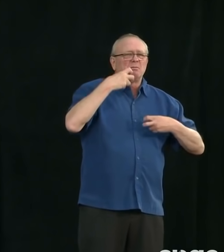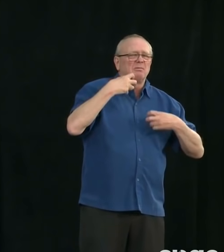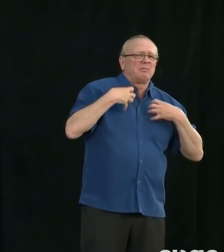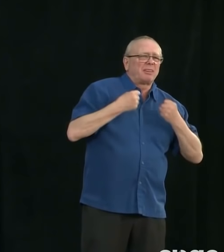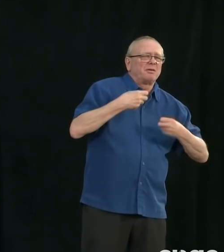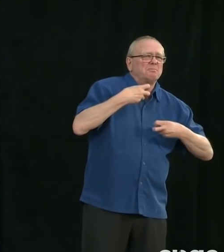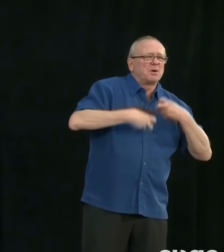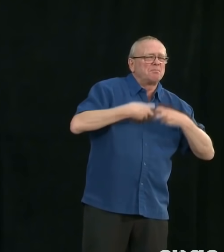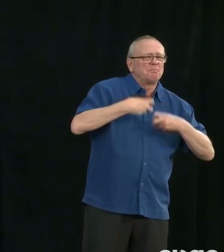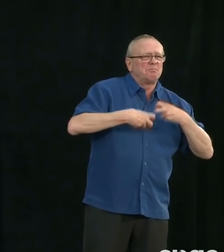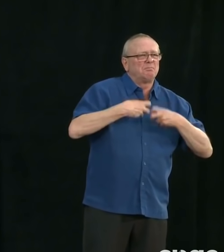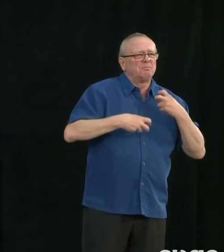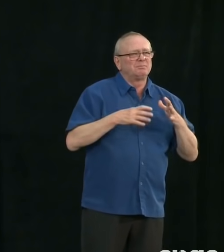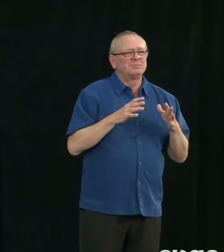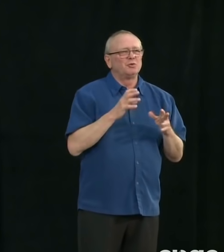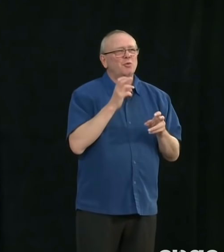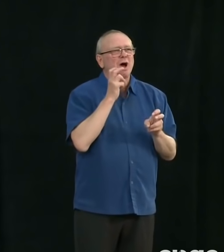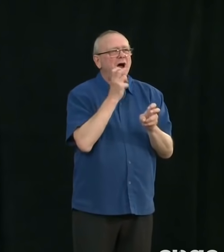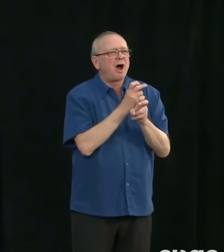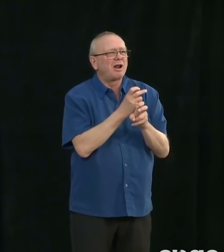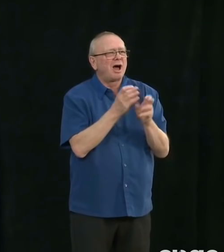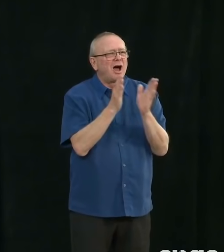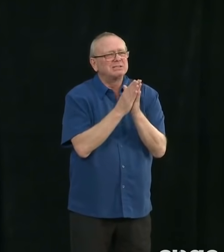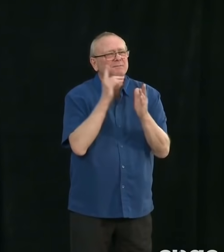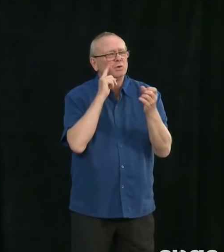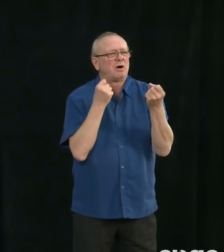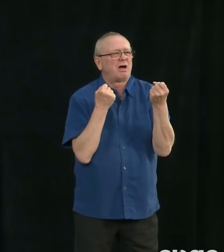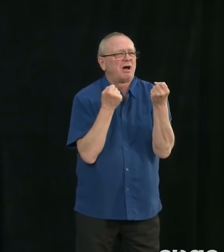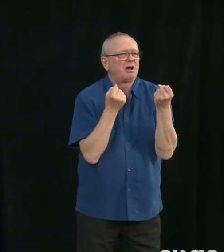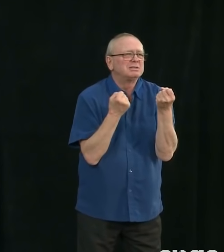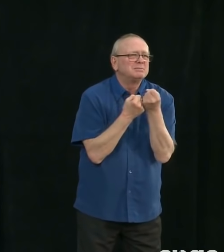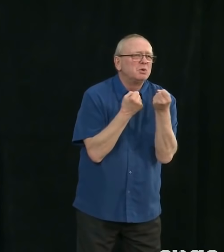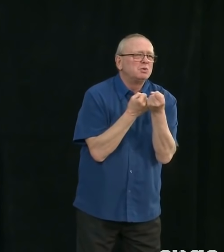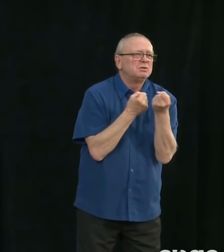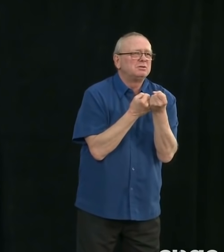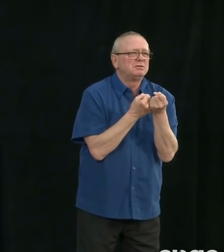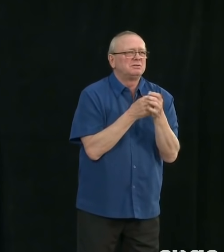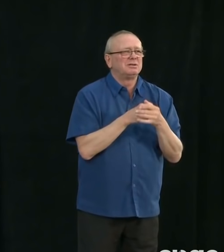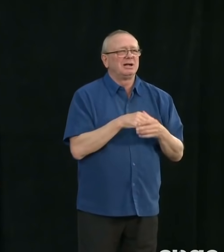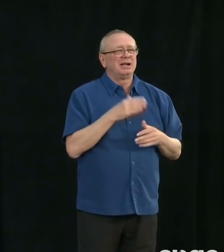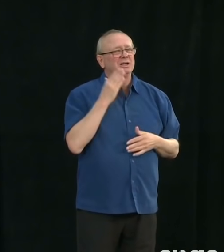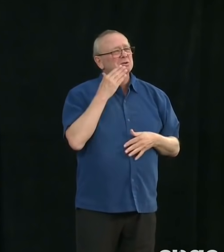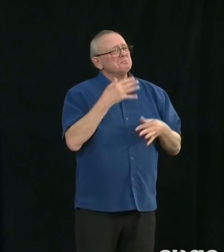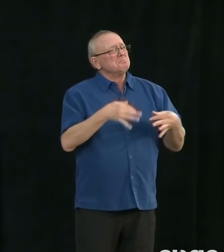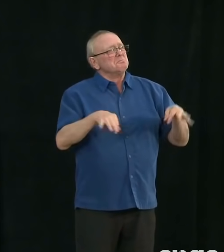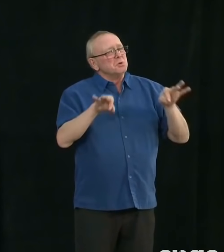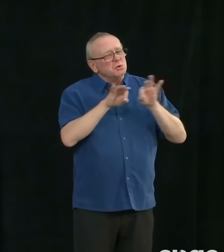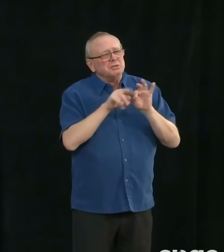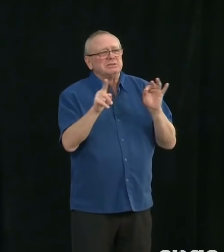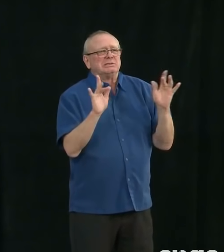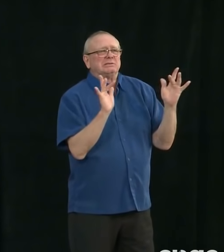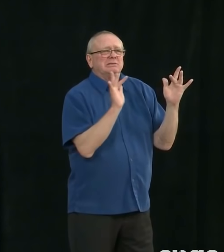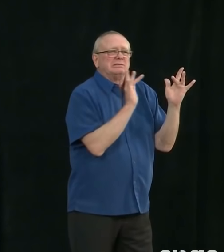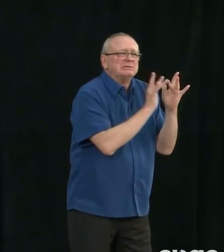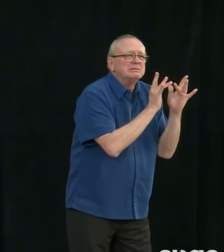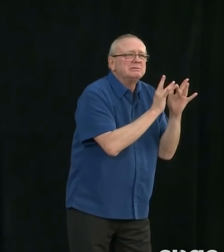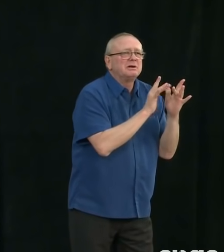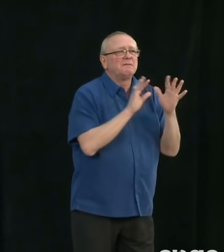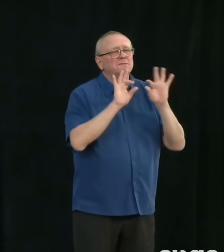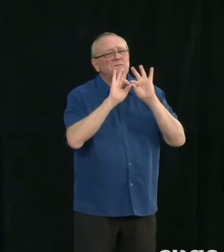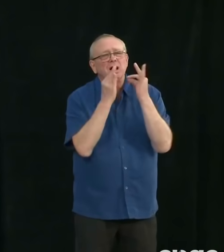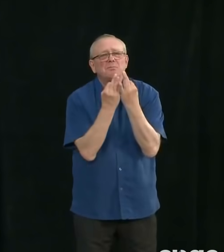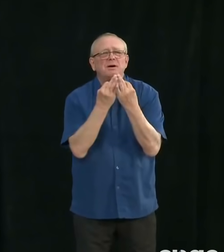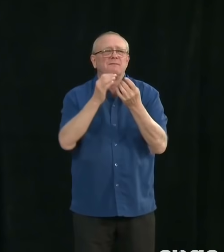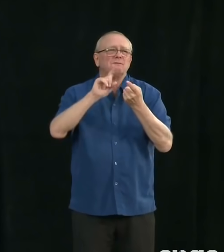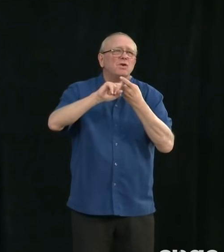and friends, but reaching out can sometimes feel like one of the hardest things to do. Instead, I challenge all of